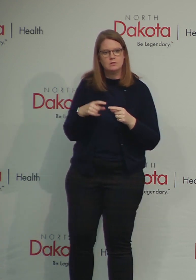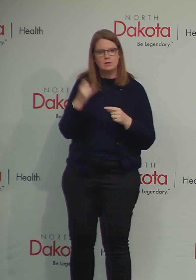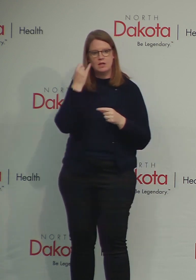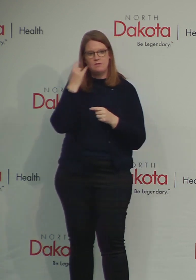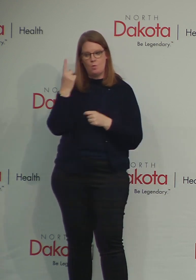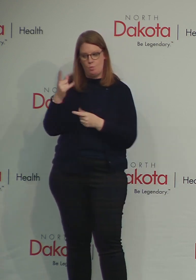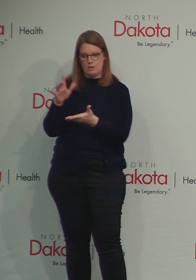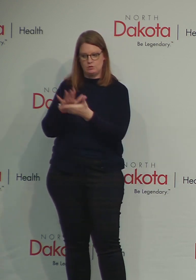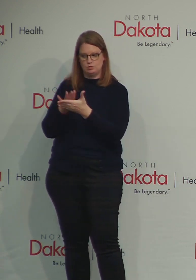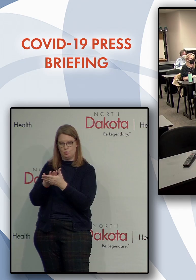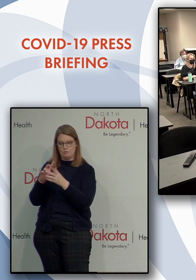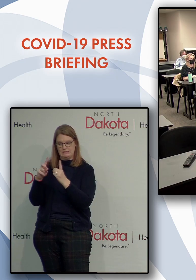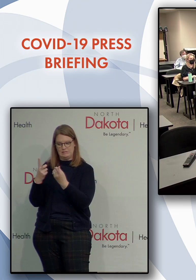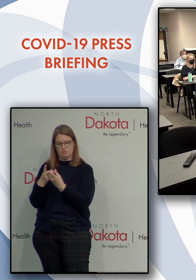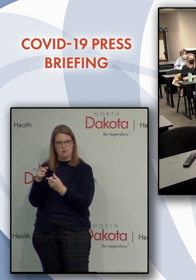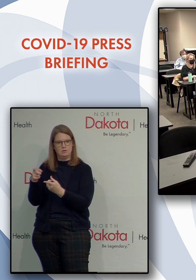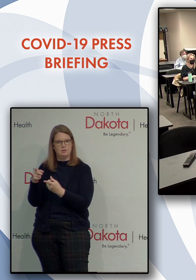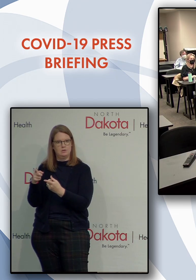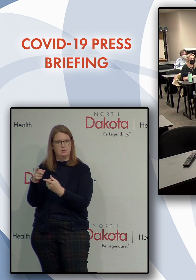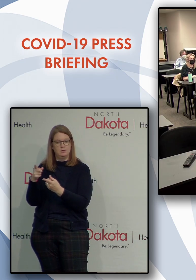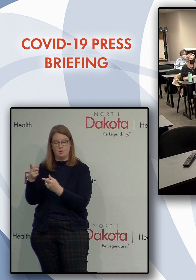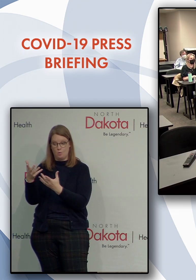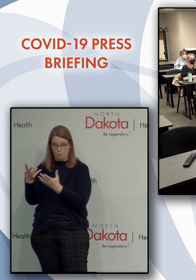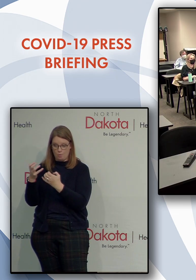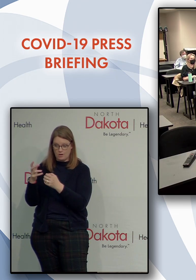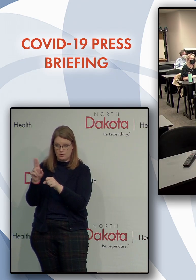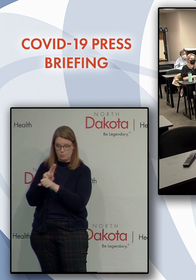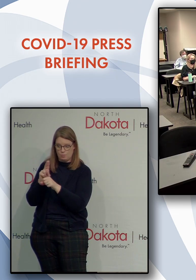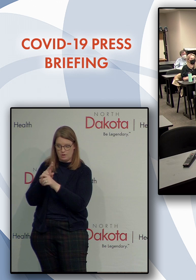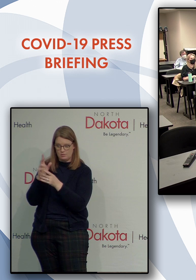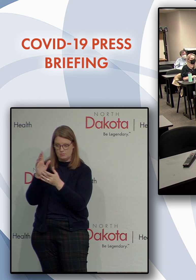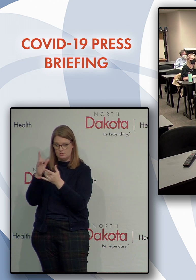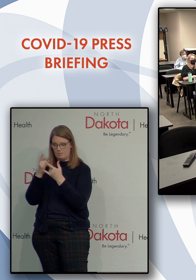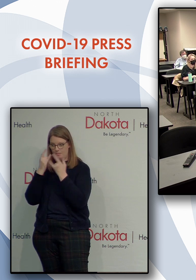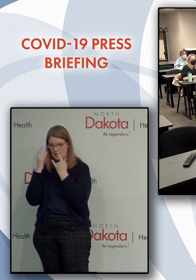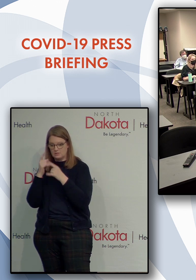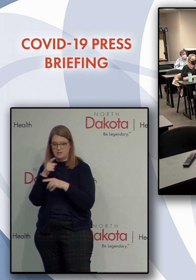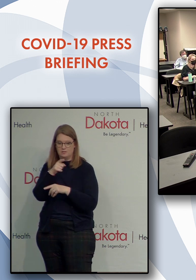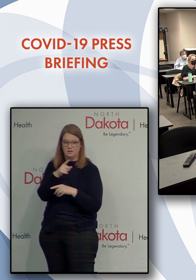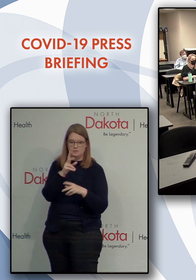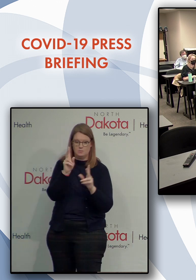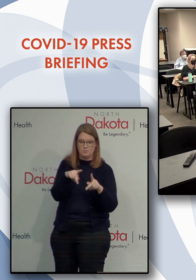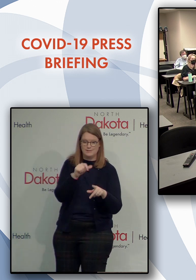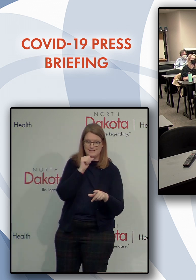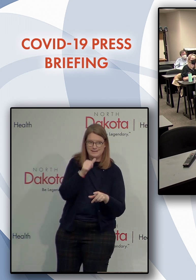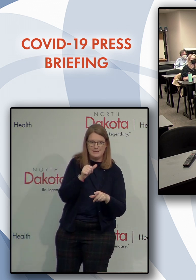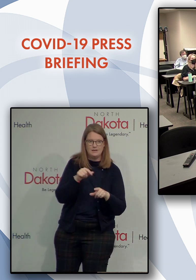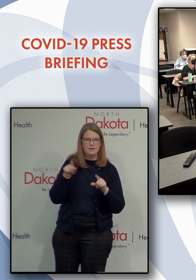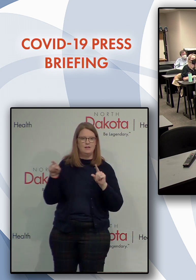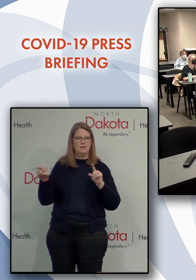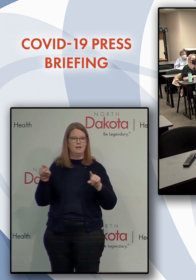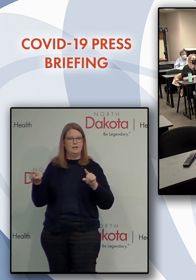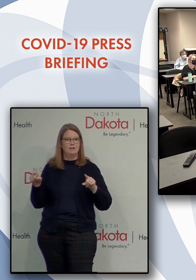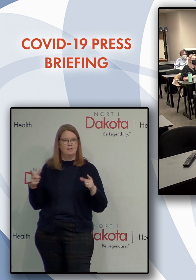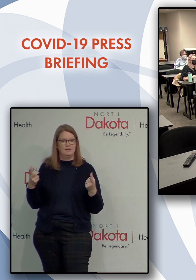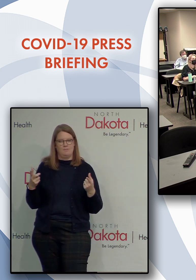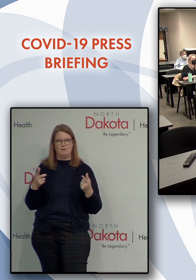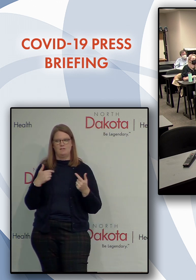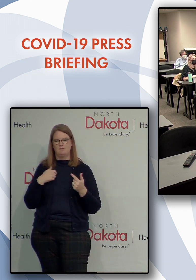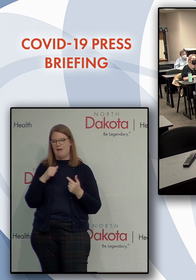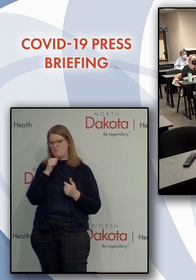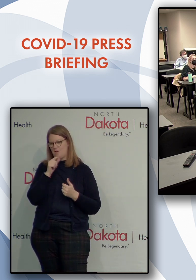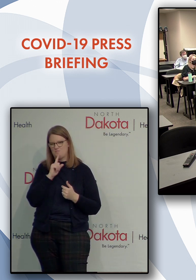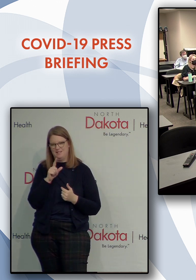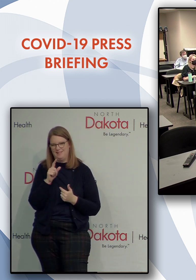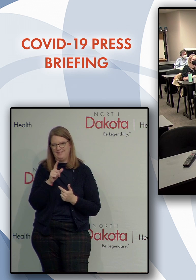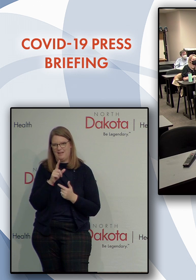school district wanted their students to wear masks while they were playing and another didn't? I'm the least sporty person probably in this room, so if that needs to